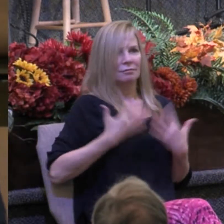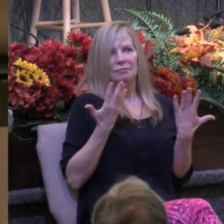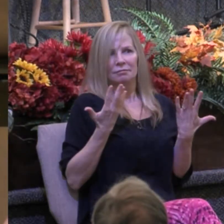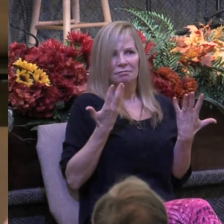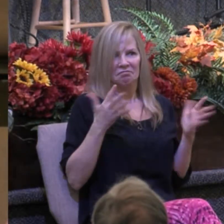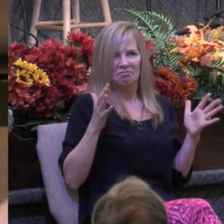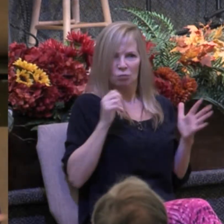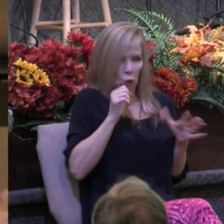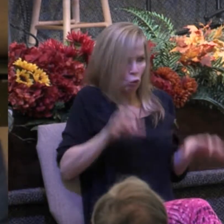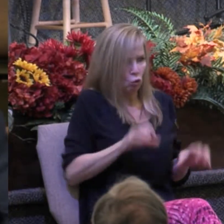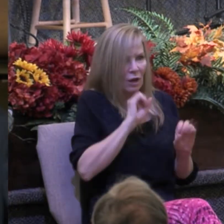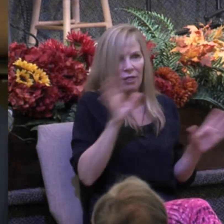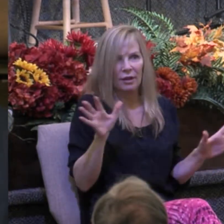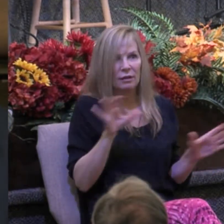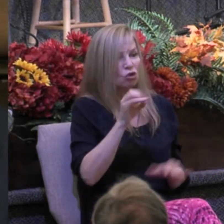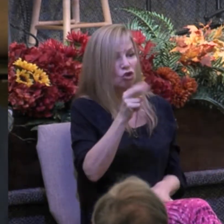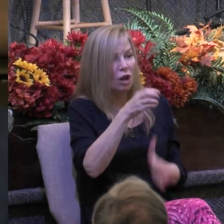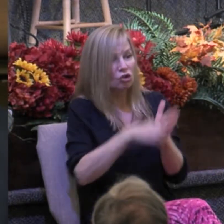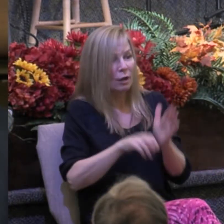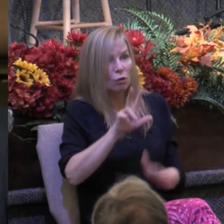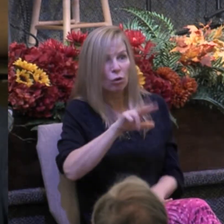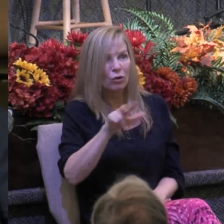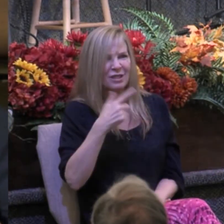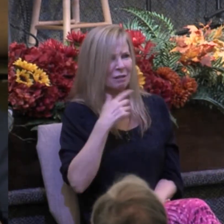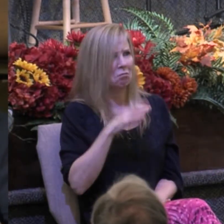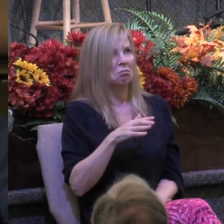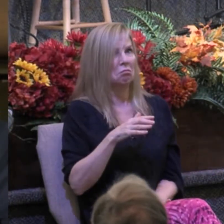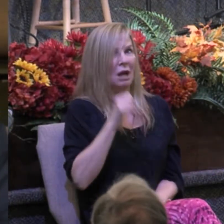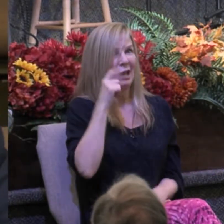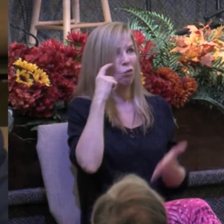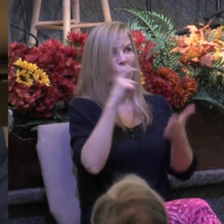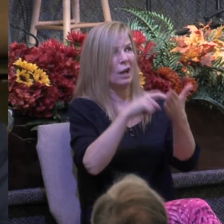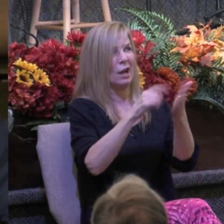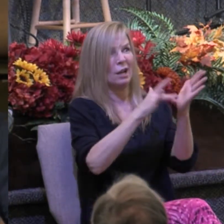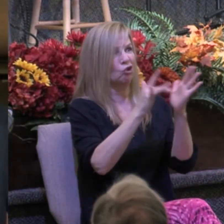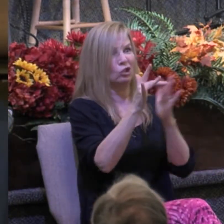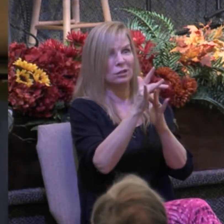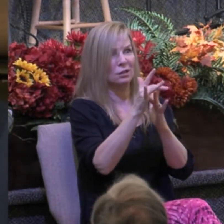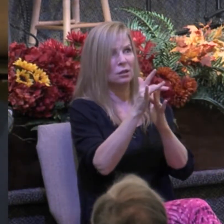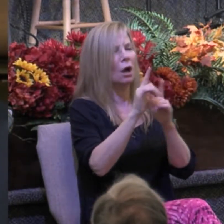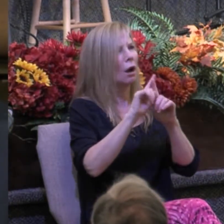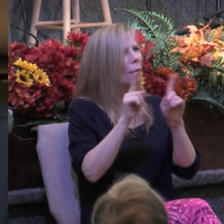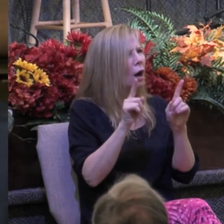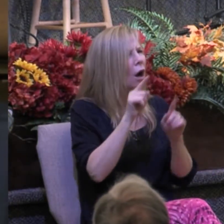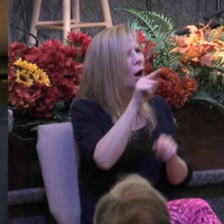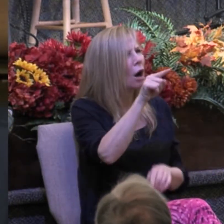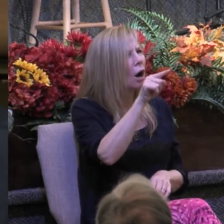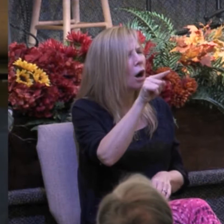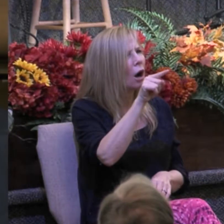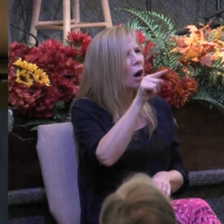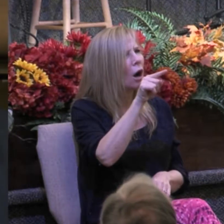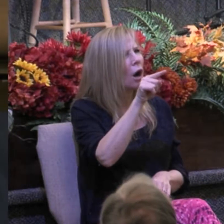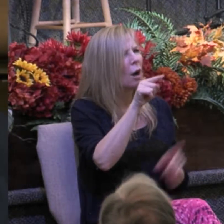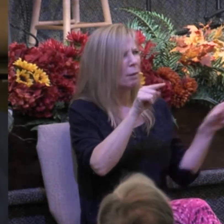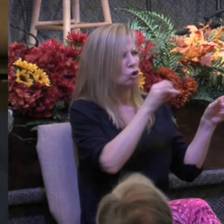said, "I did not recognize him," meaning I didn't recognize Jesus initially, "but he who sent me to baptize in water said to me, 'He